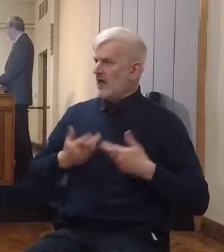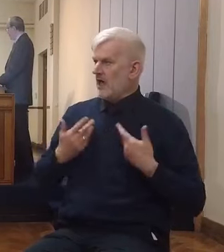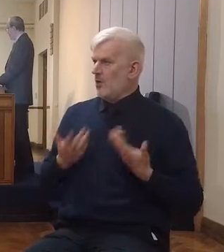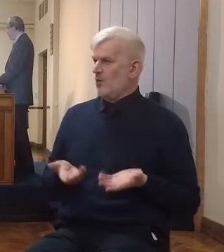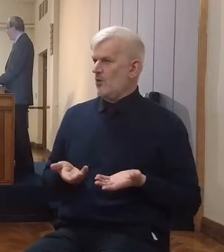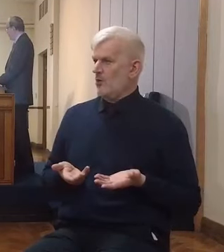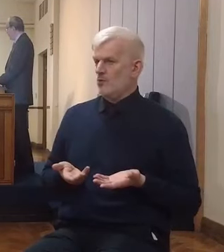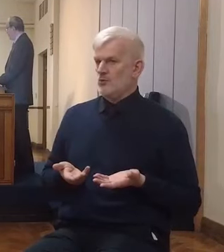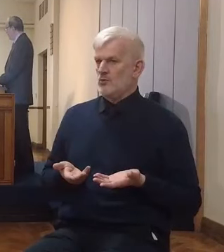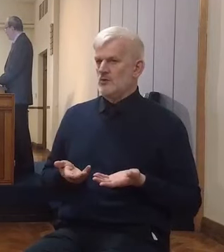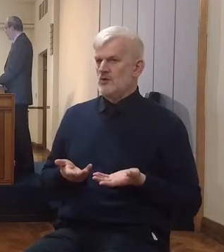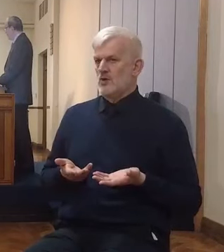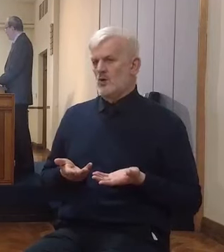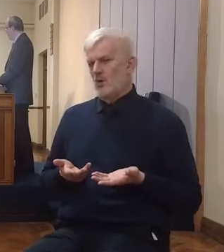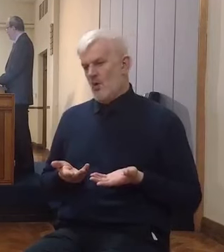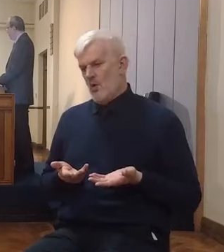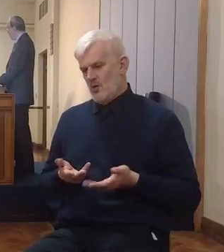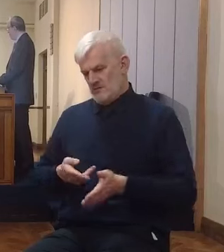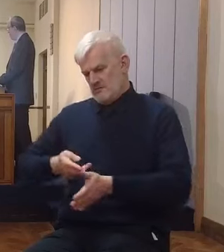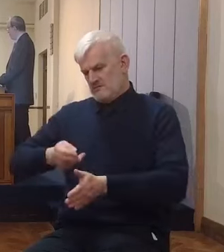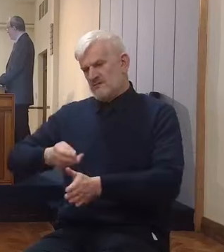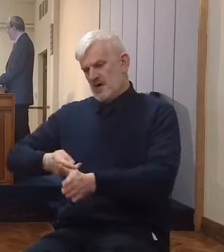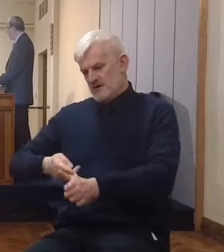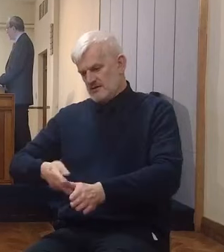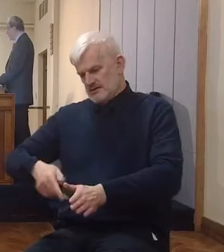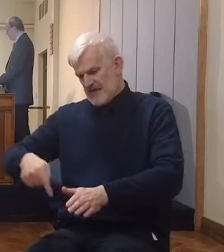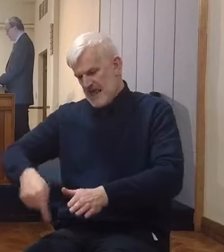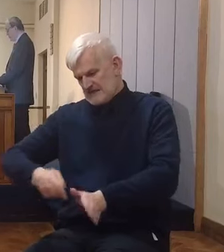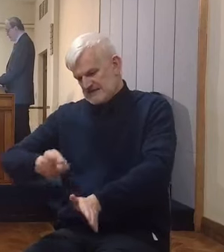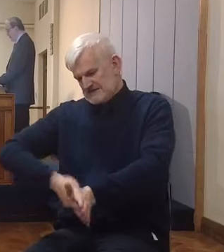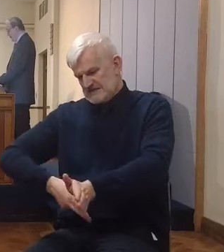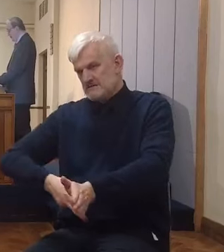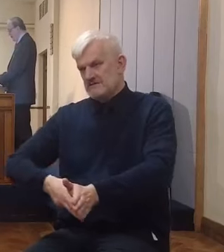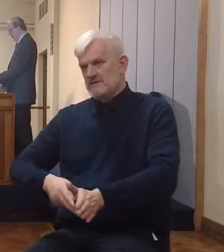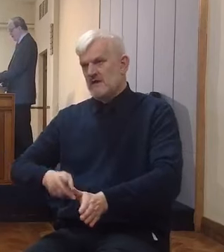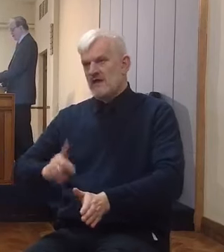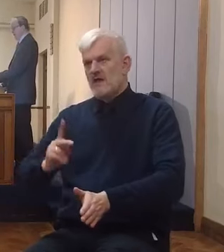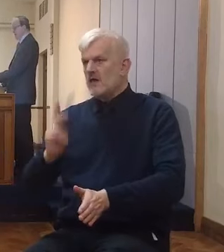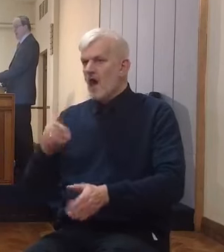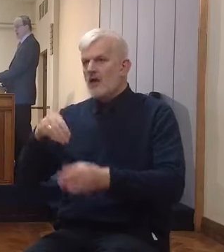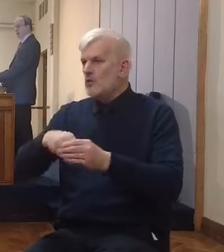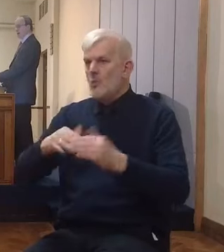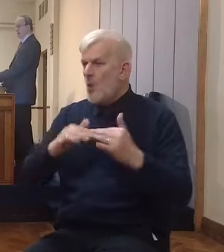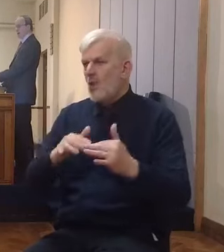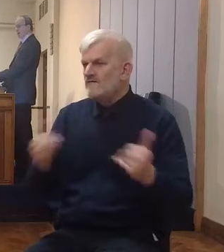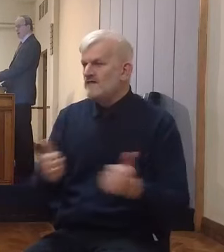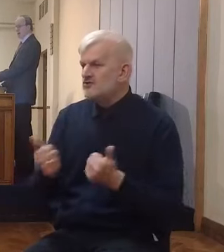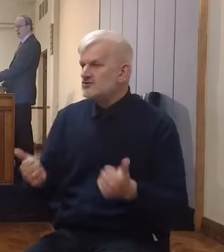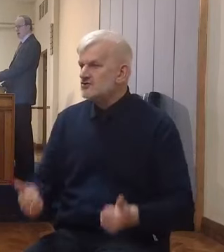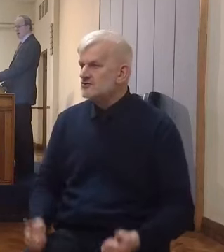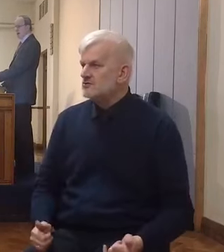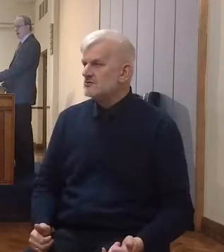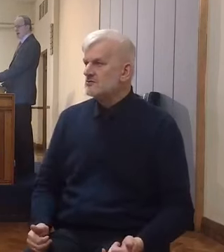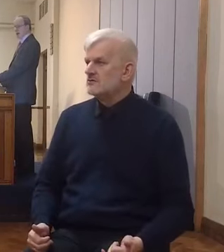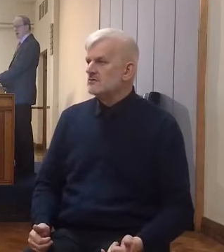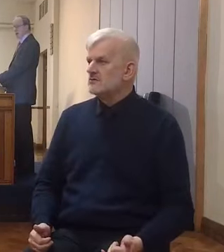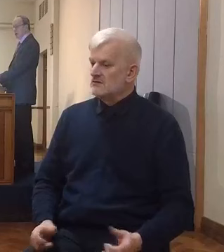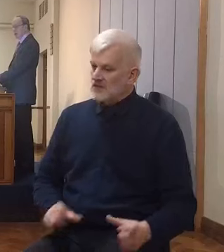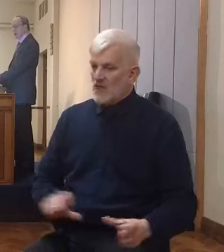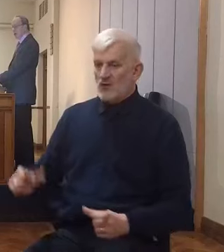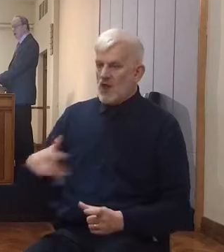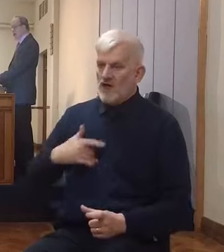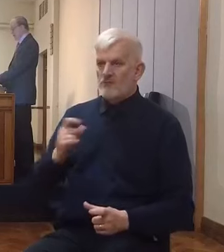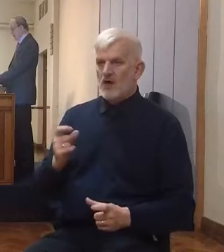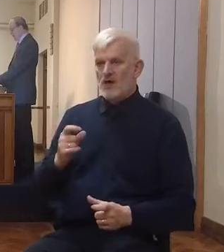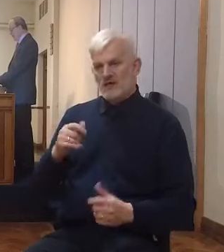just disabled and unfit for warlike purposes. And yet there are also many